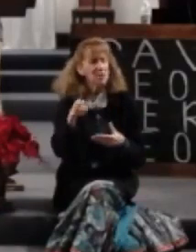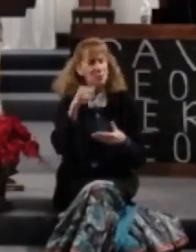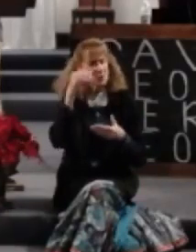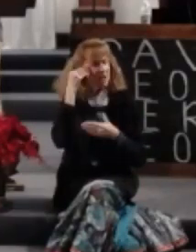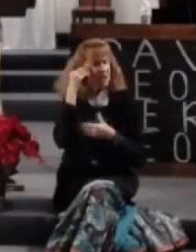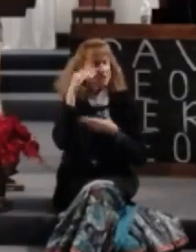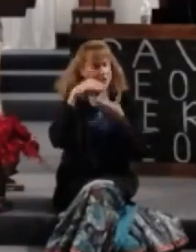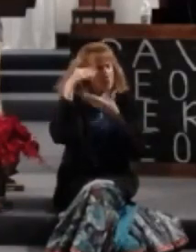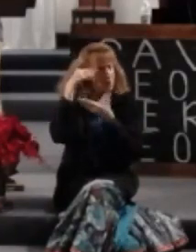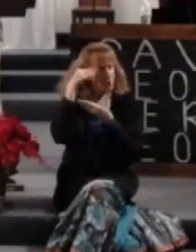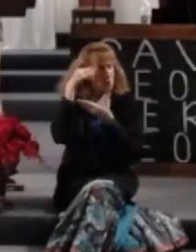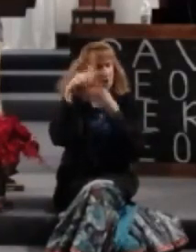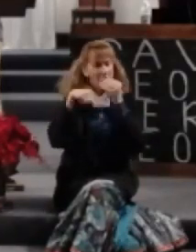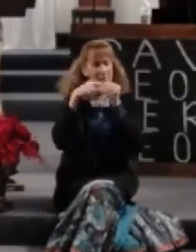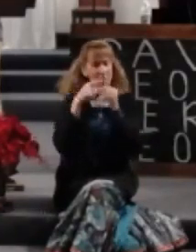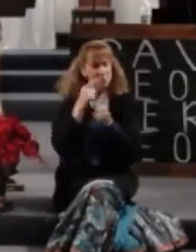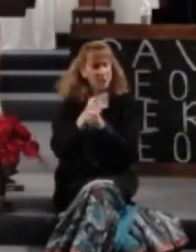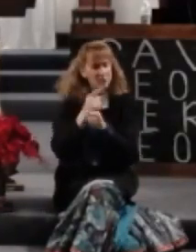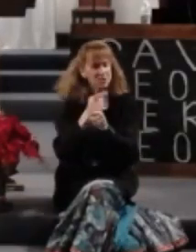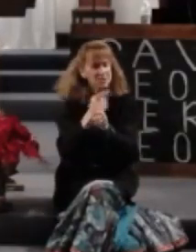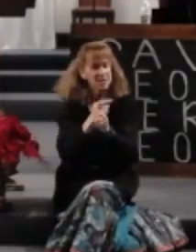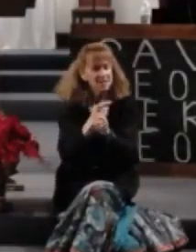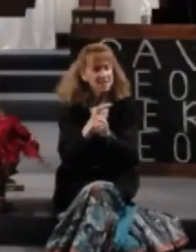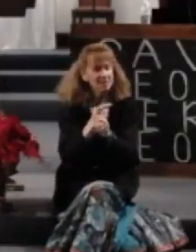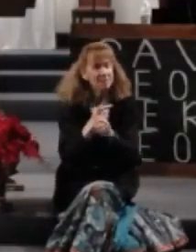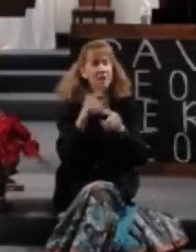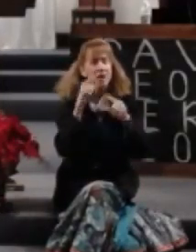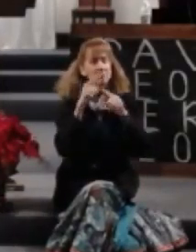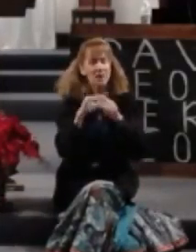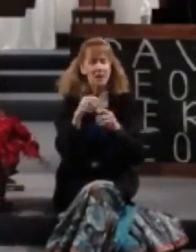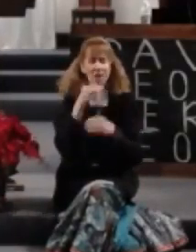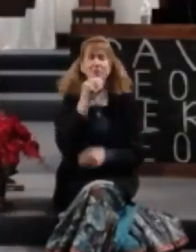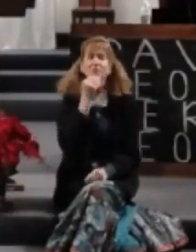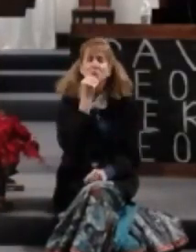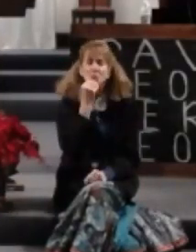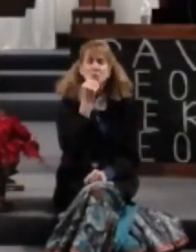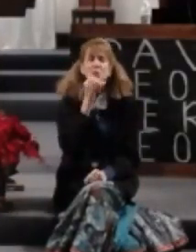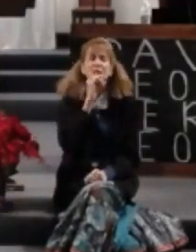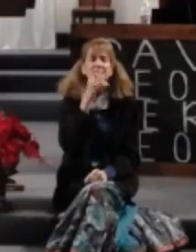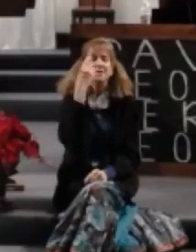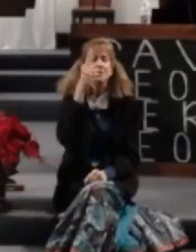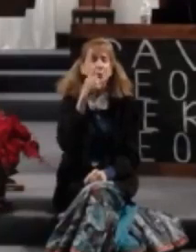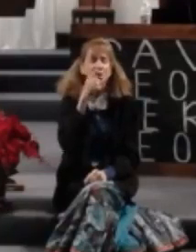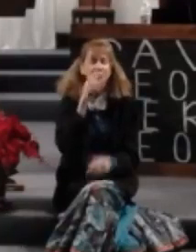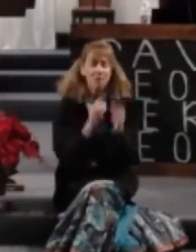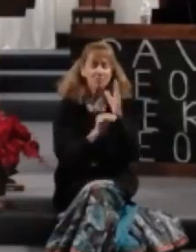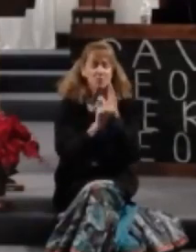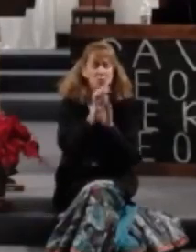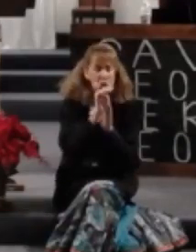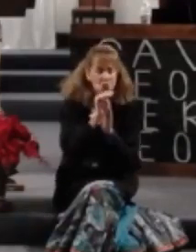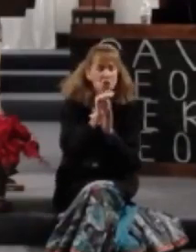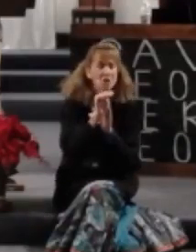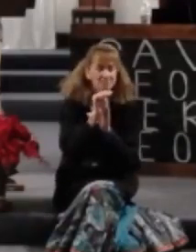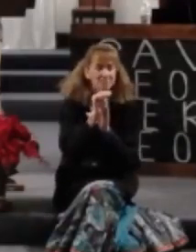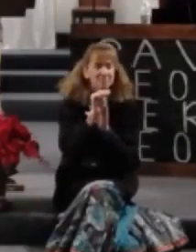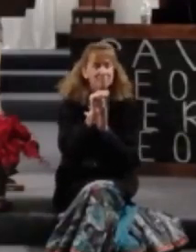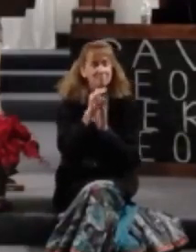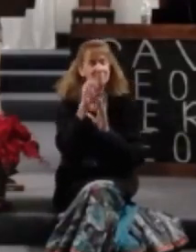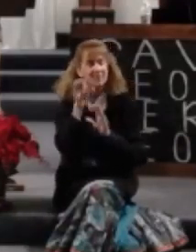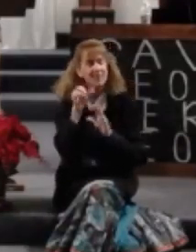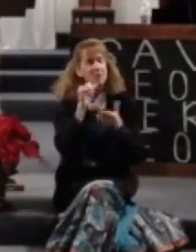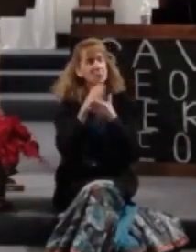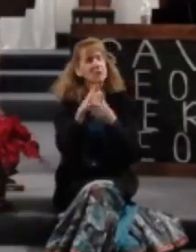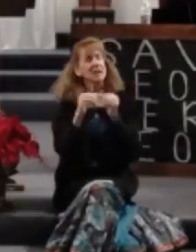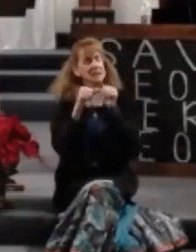teaching about righteousness. But solid food is for the mature, the teleos, who by